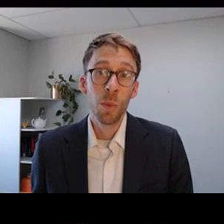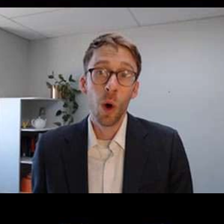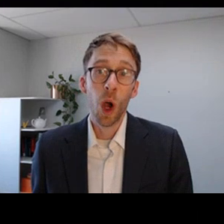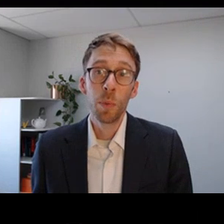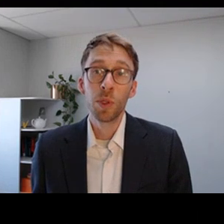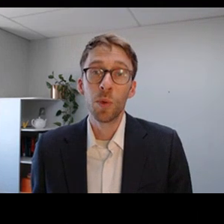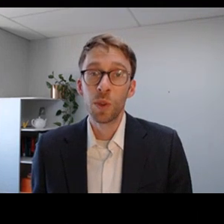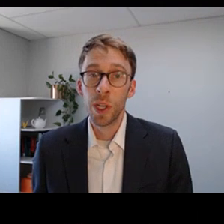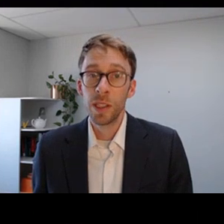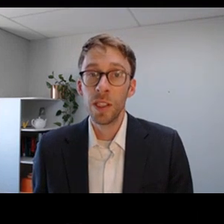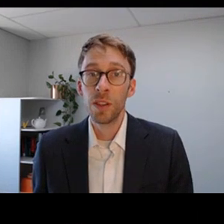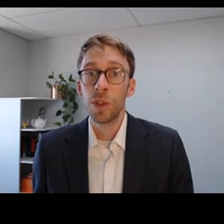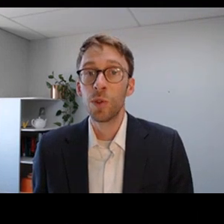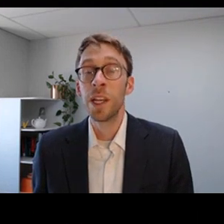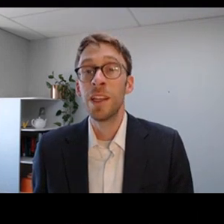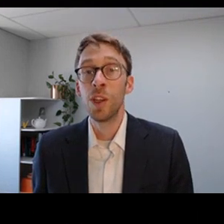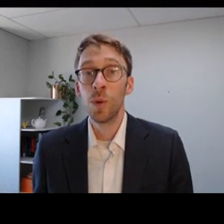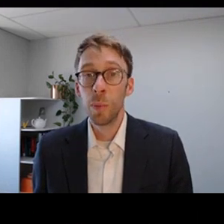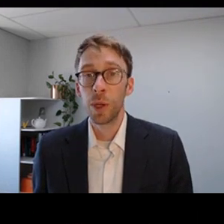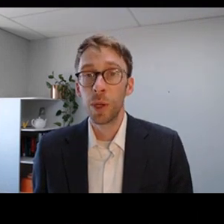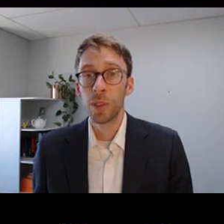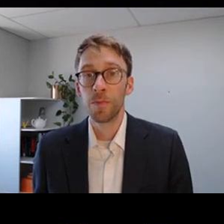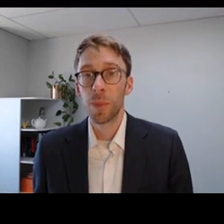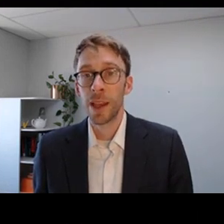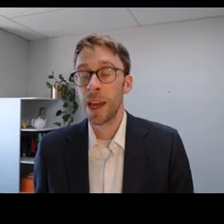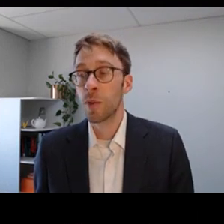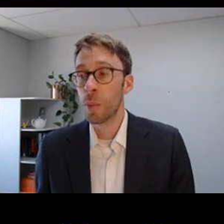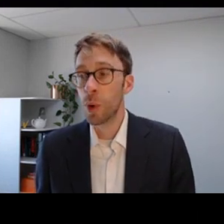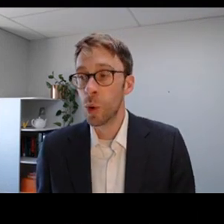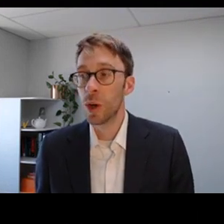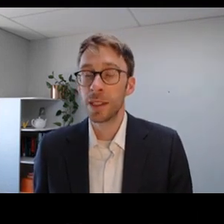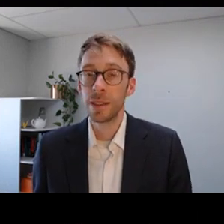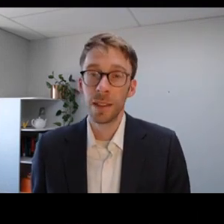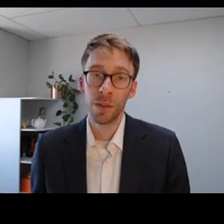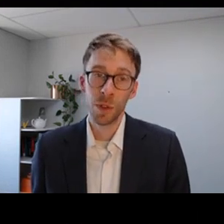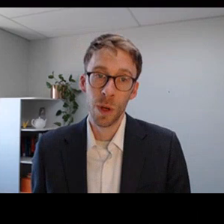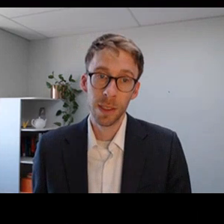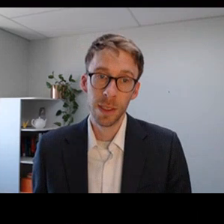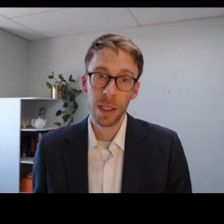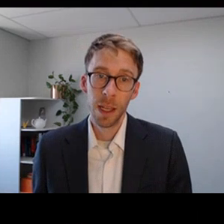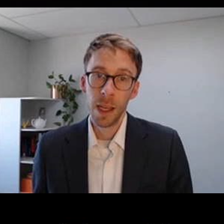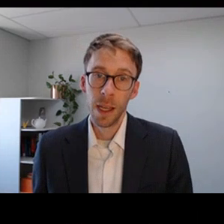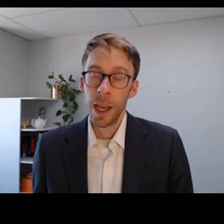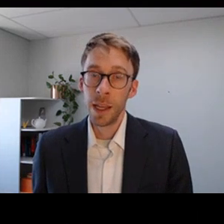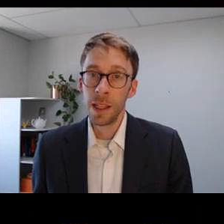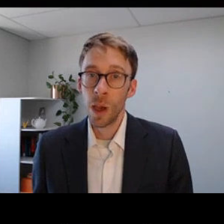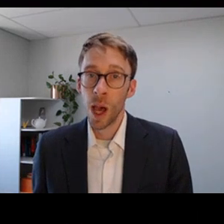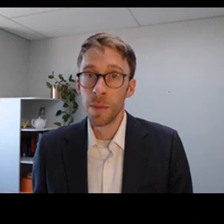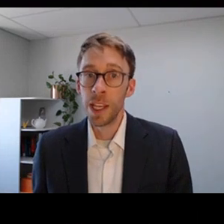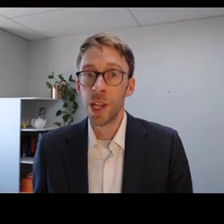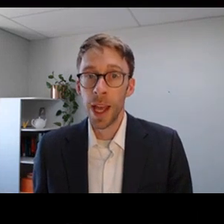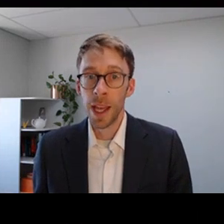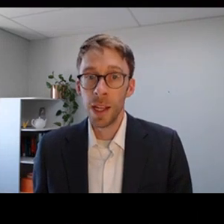that he was more open to expressing his views when he knew a person and had a rapport and a sense of trust. And in time, he changed